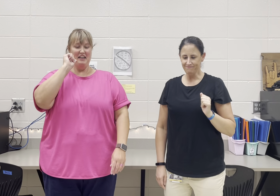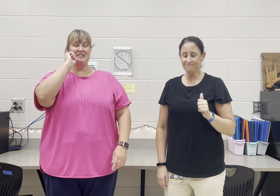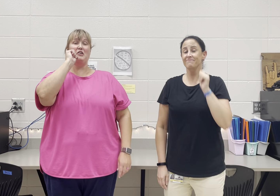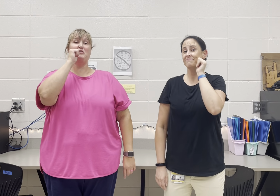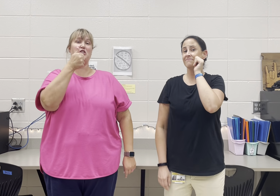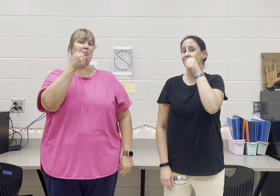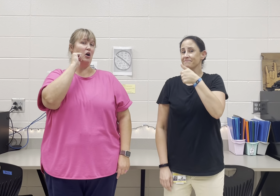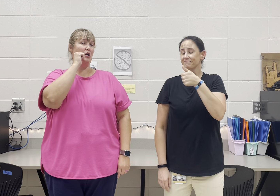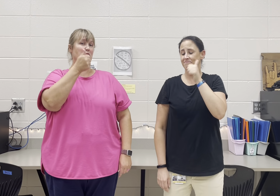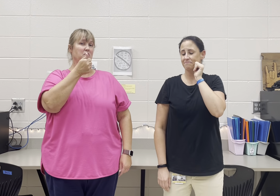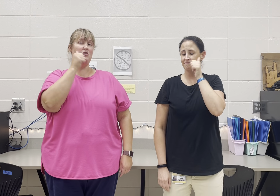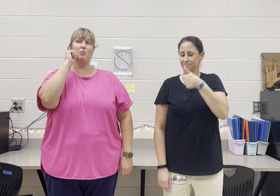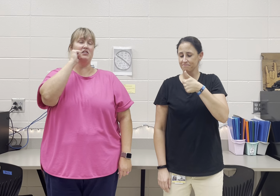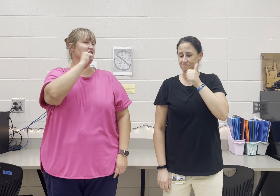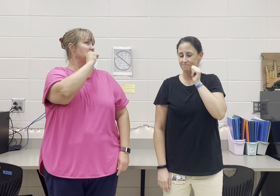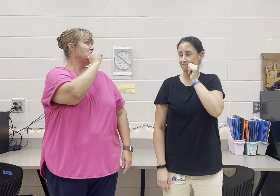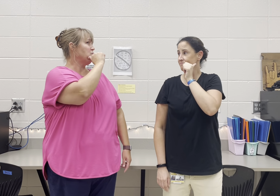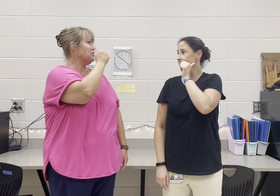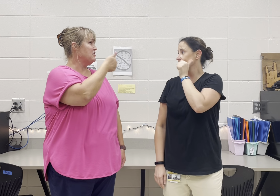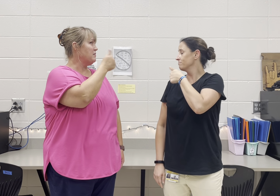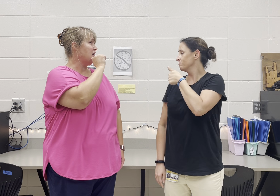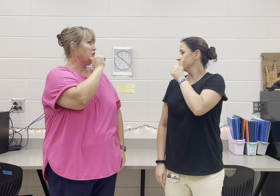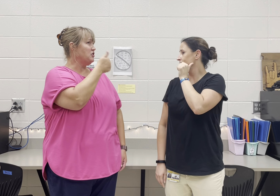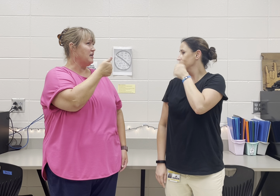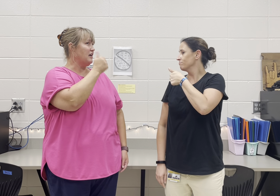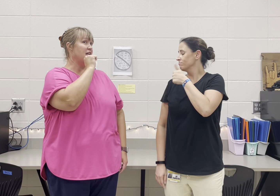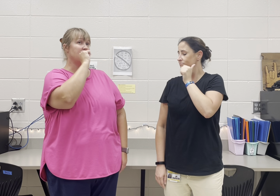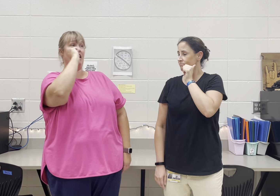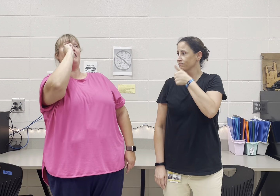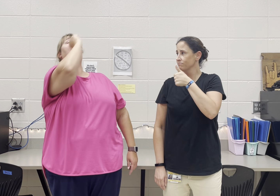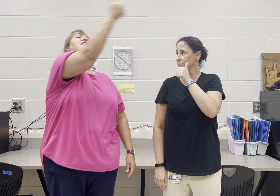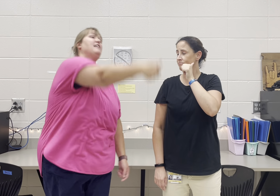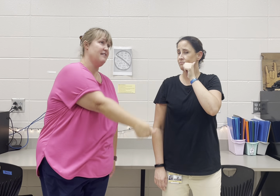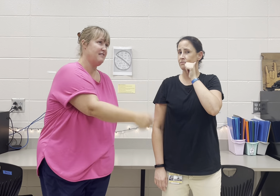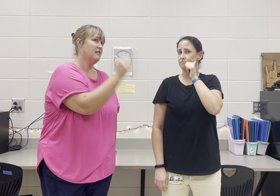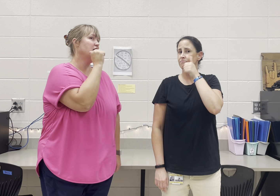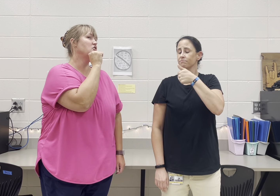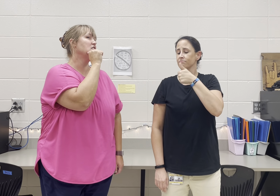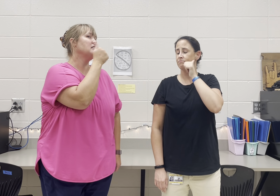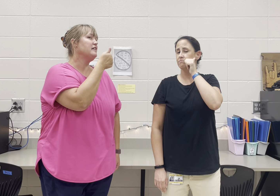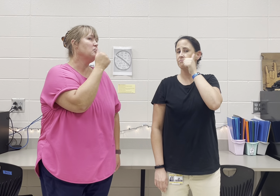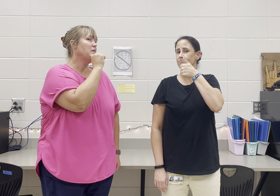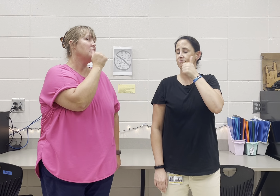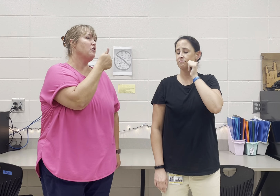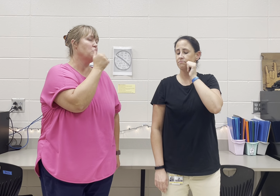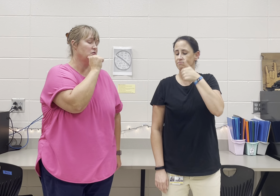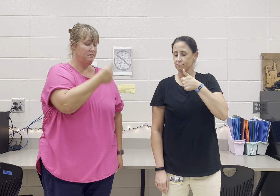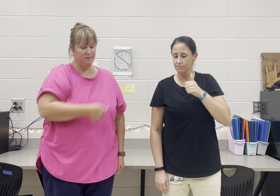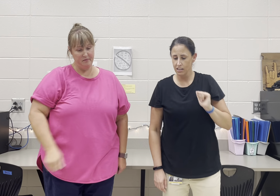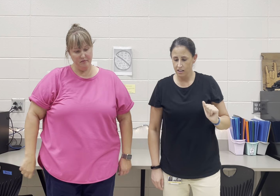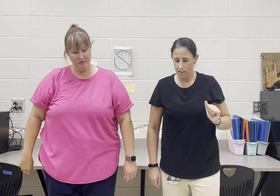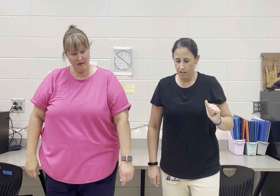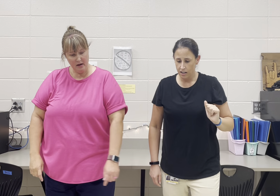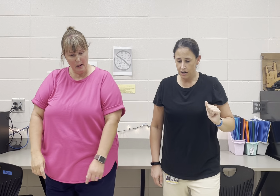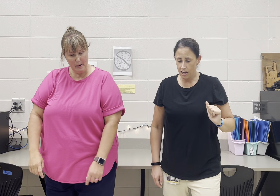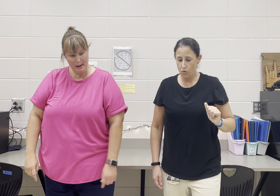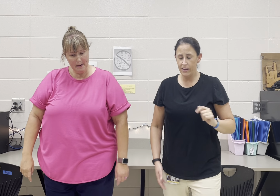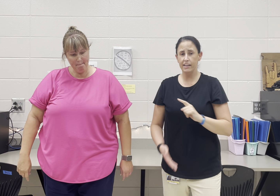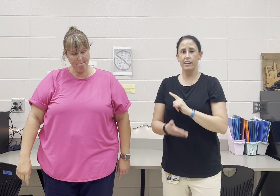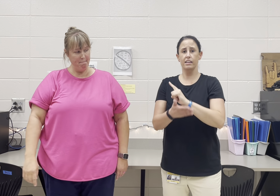So tomorrow, so just brushes up the side of your cheek. And it's not like this, it's just a little bit in the future. Weekend,